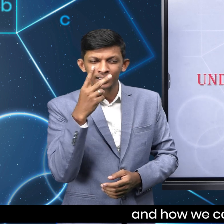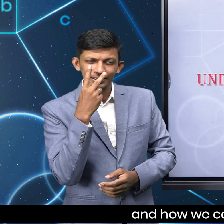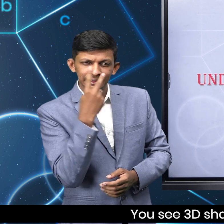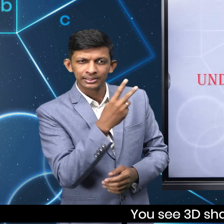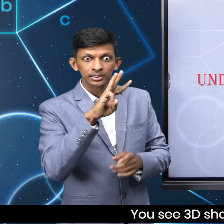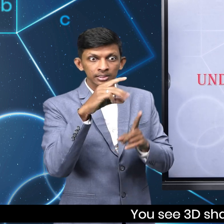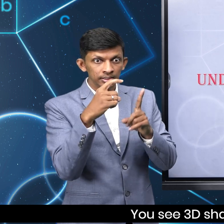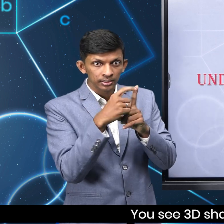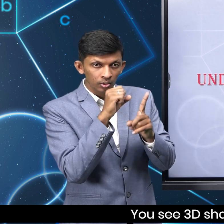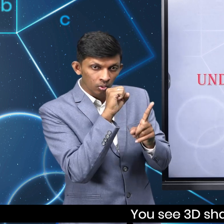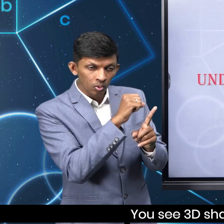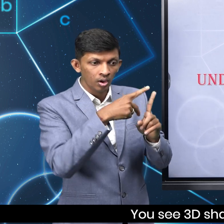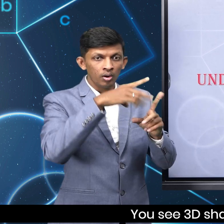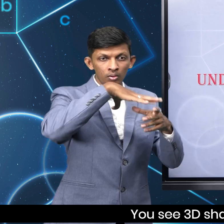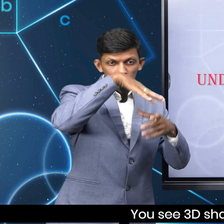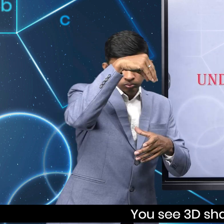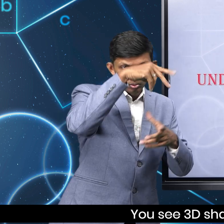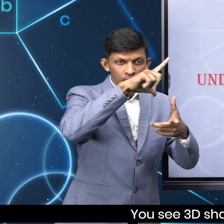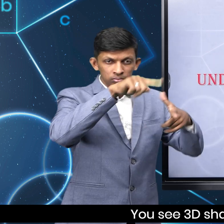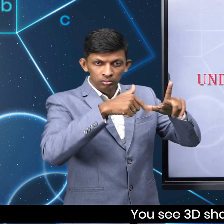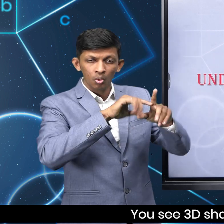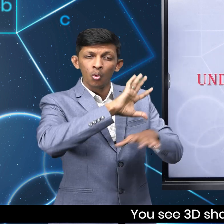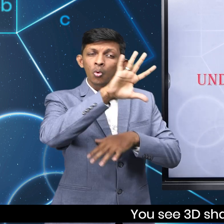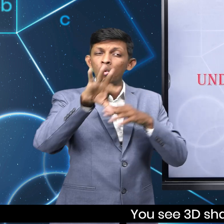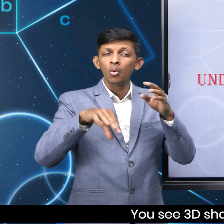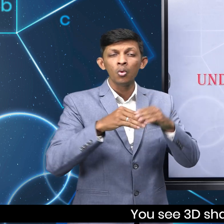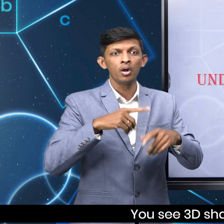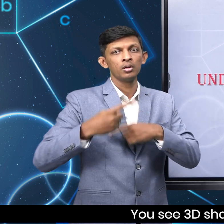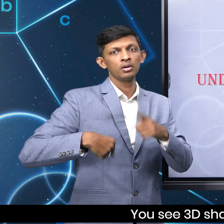You see 3D shapes all around you in daily life.